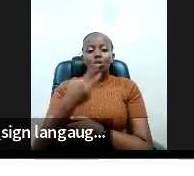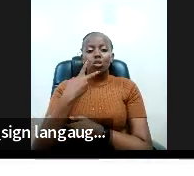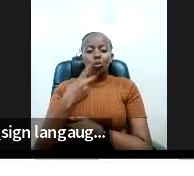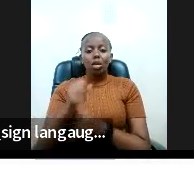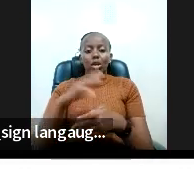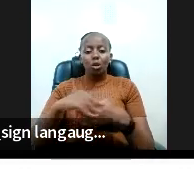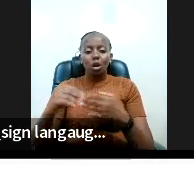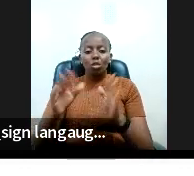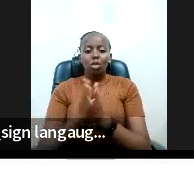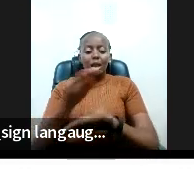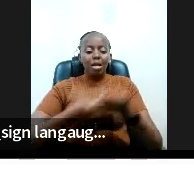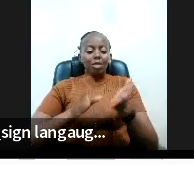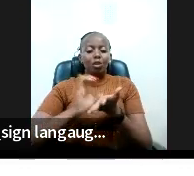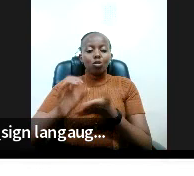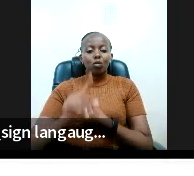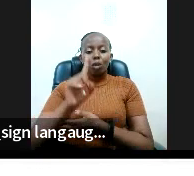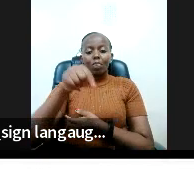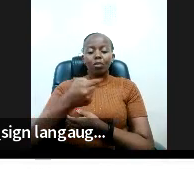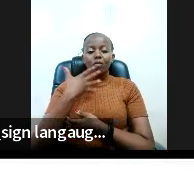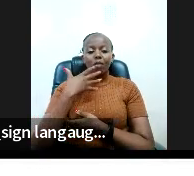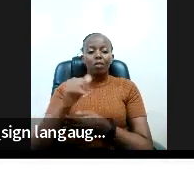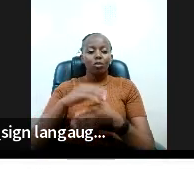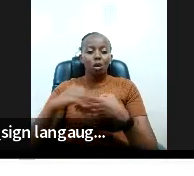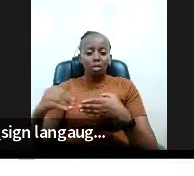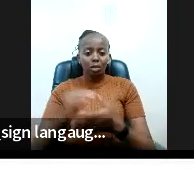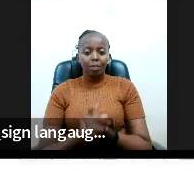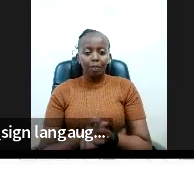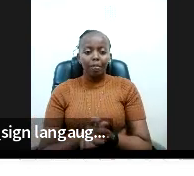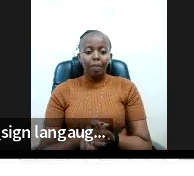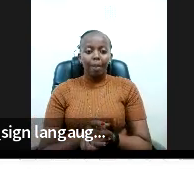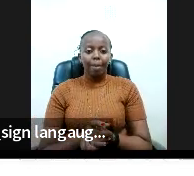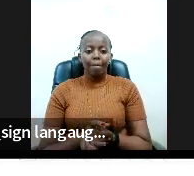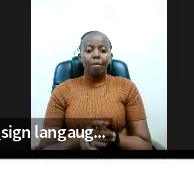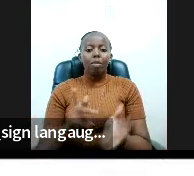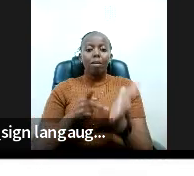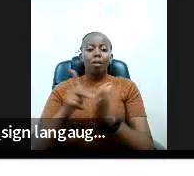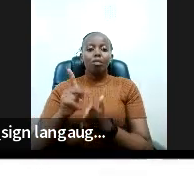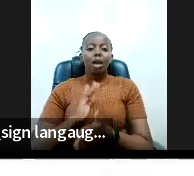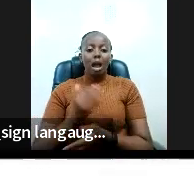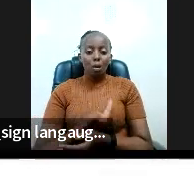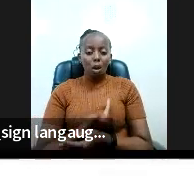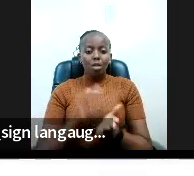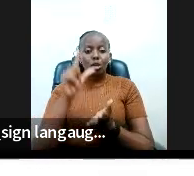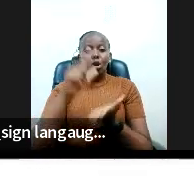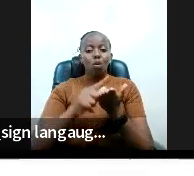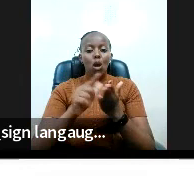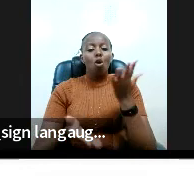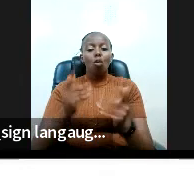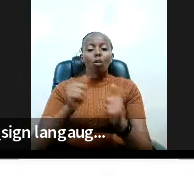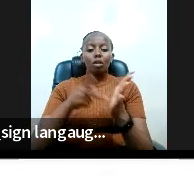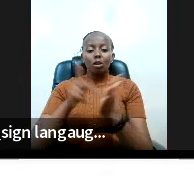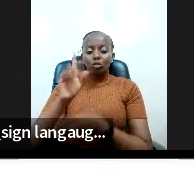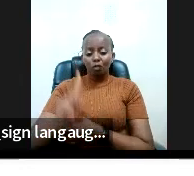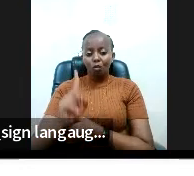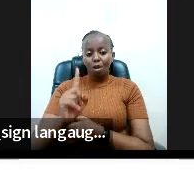$1,200 with a selling price of $1,500. Our price is much lower compared to the price of imported